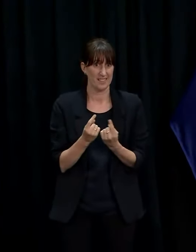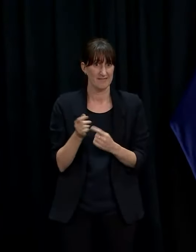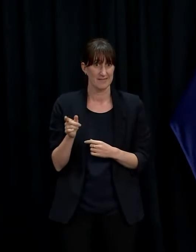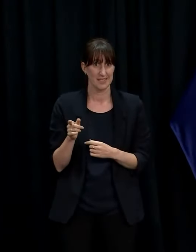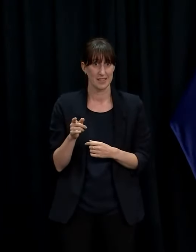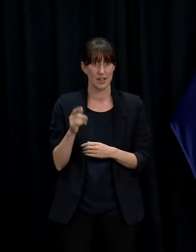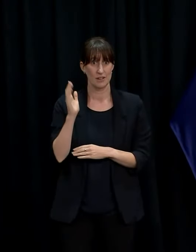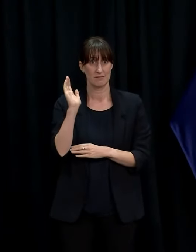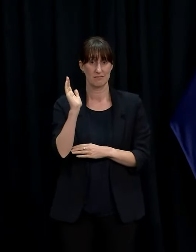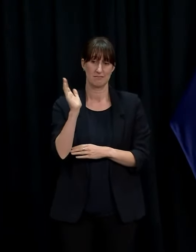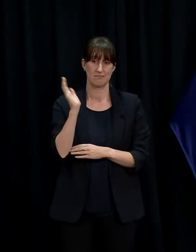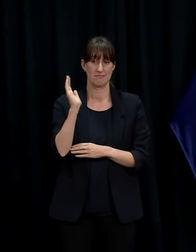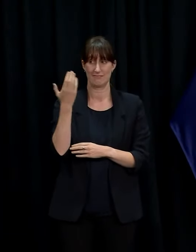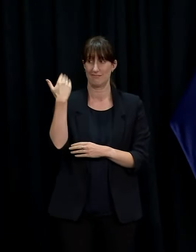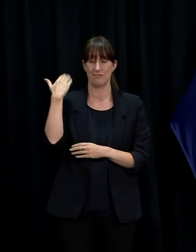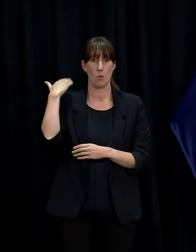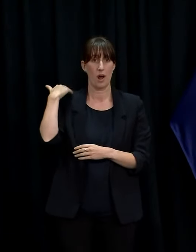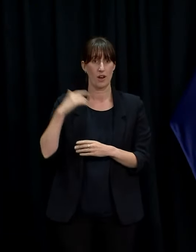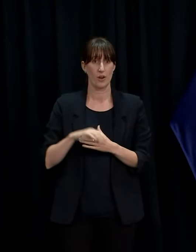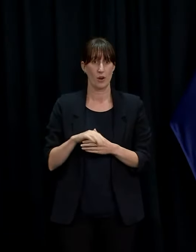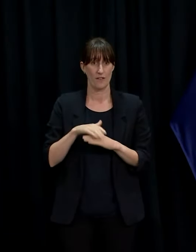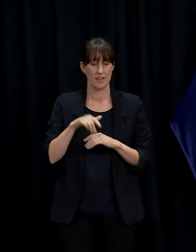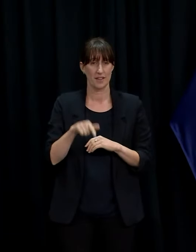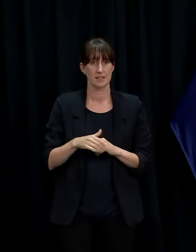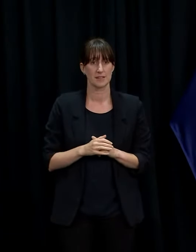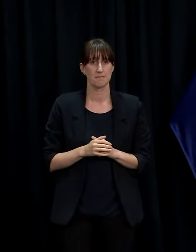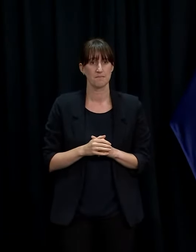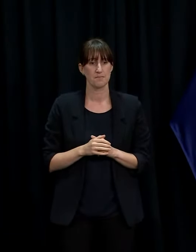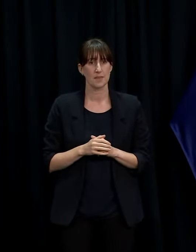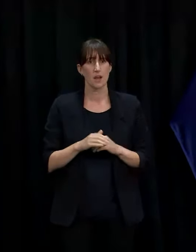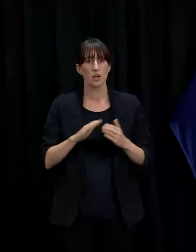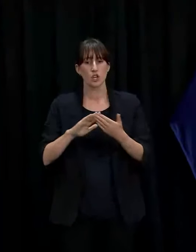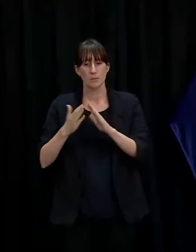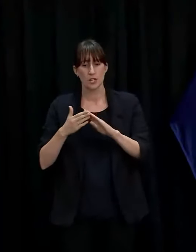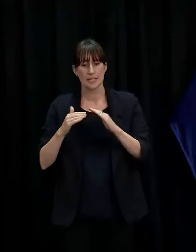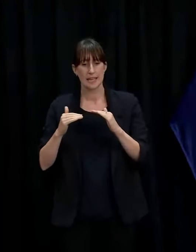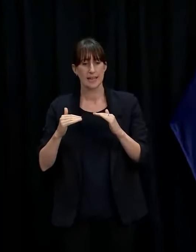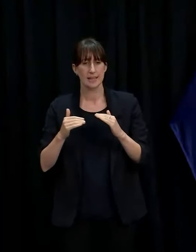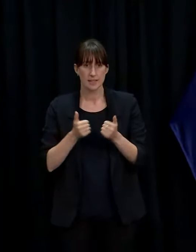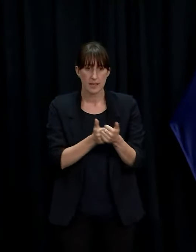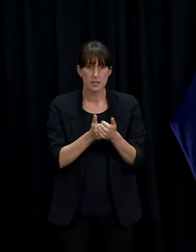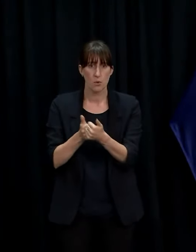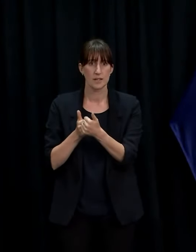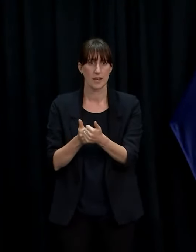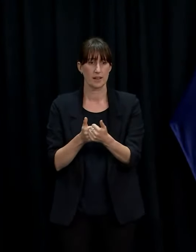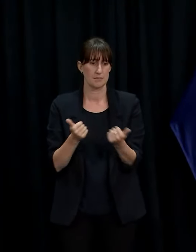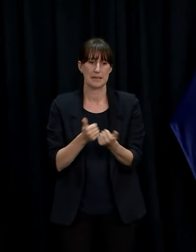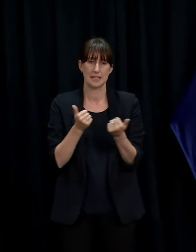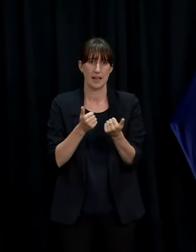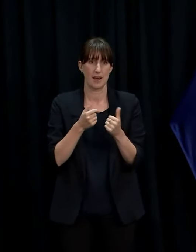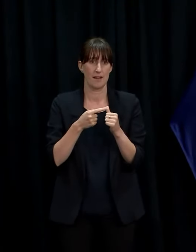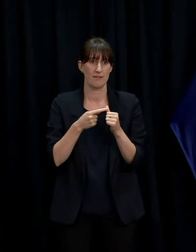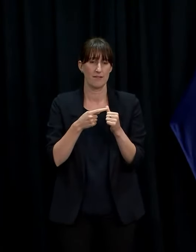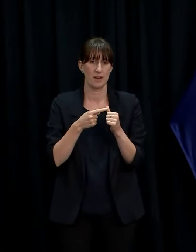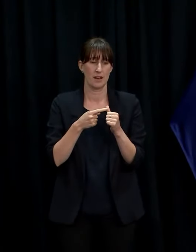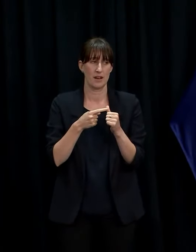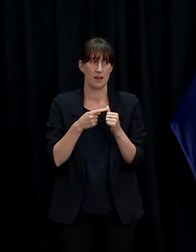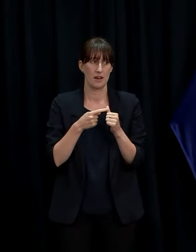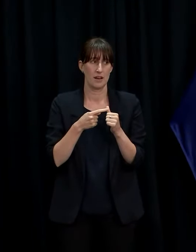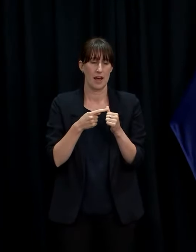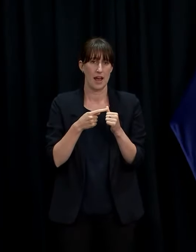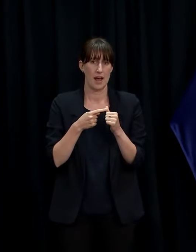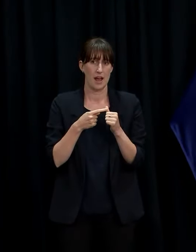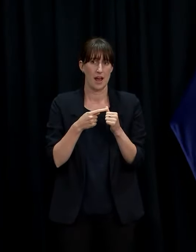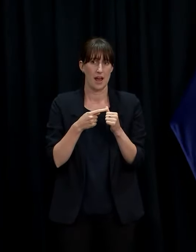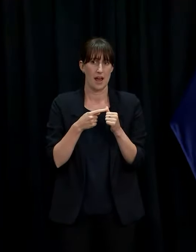a role for greater both support at the community level and advice for people about those sorts of things. Currently, I don't